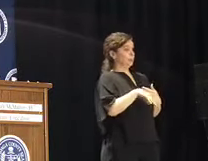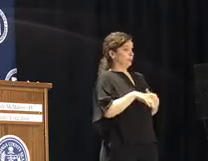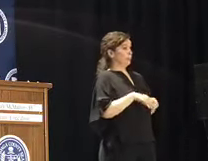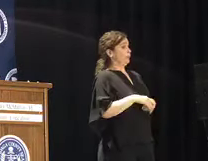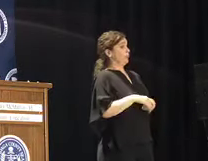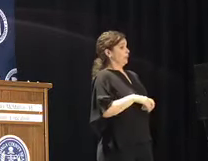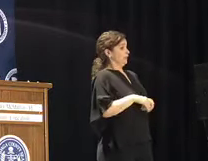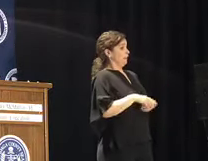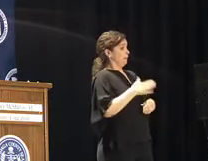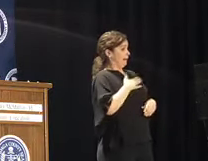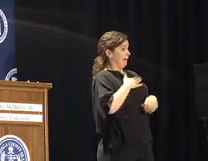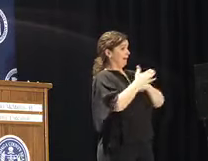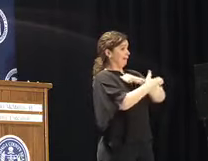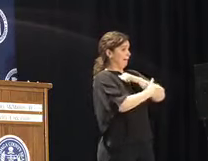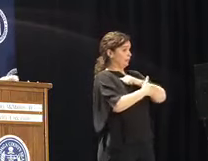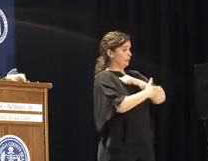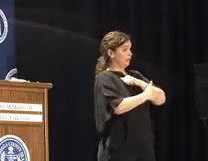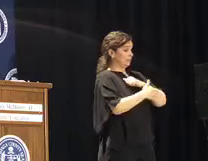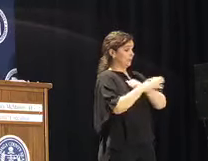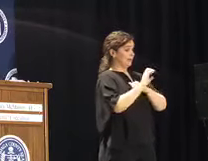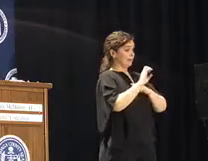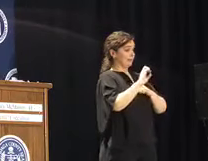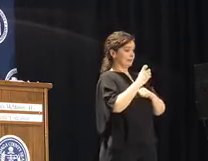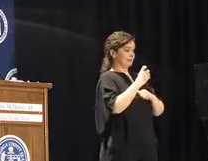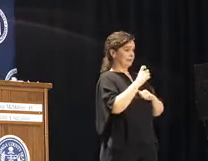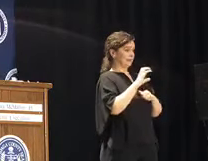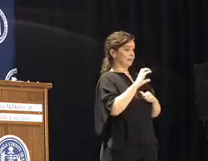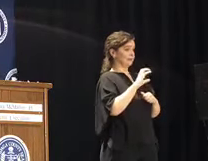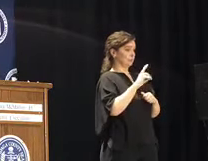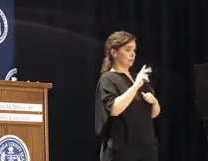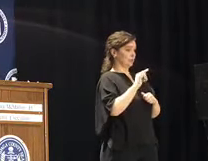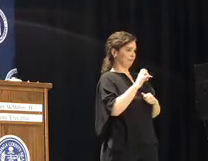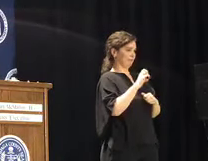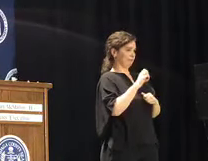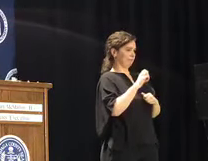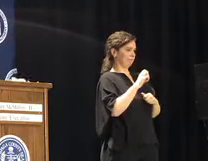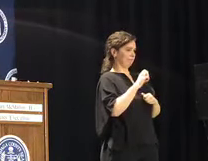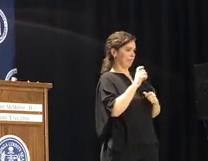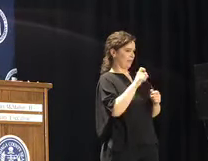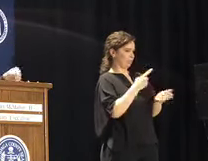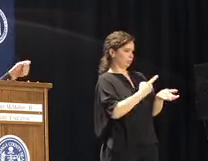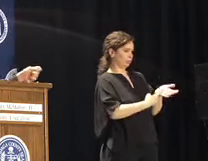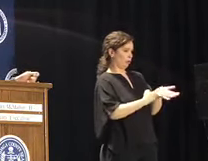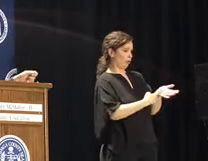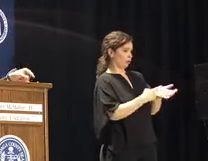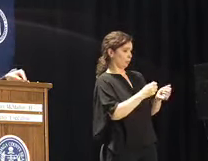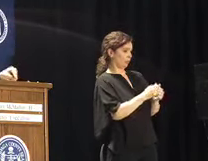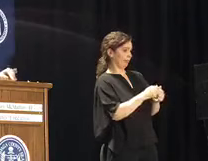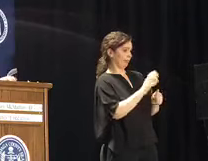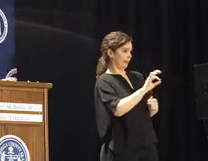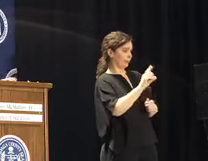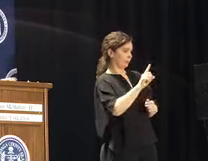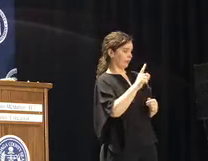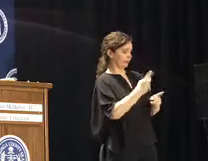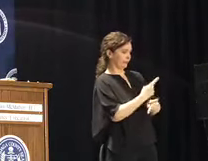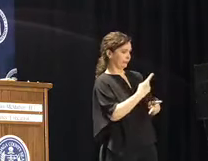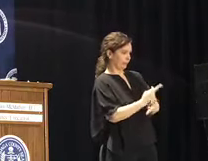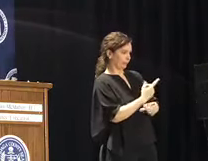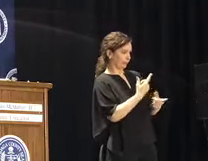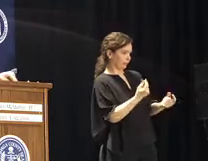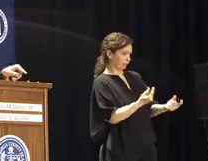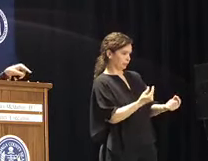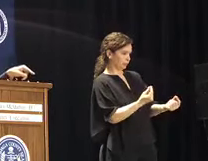who's helping lead our fight in the pandemic, has to go talk to 911 about this problem, sit down and have hours about how this works, go train